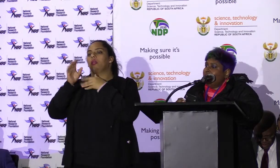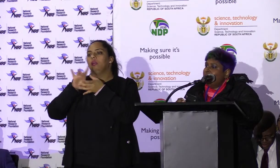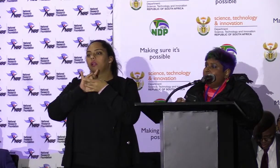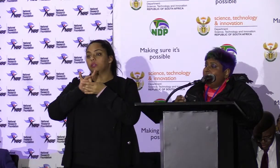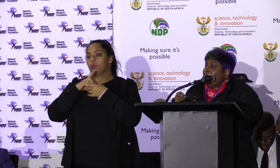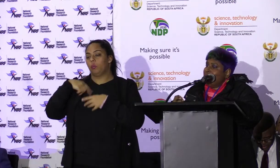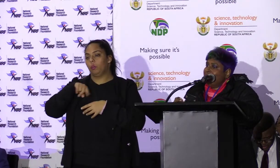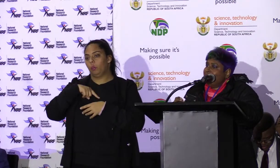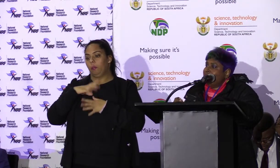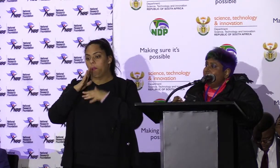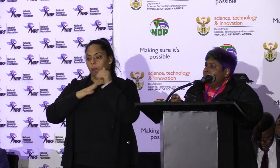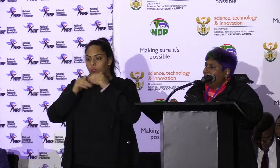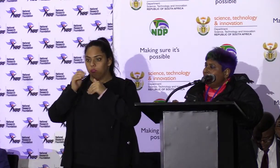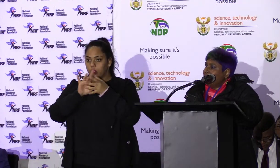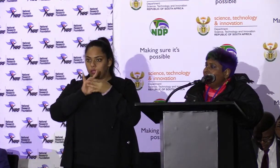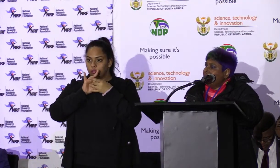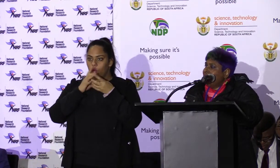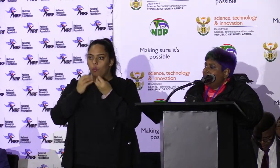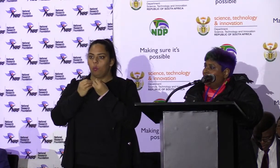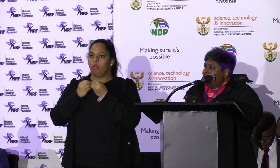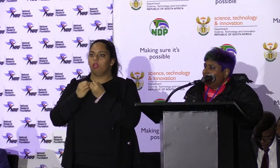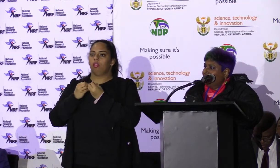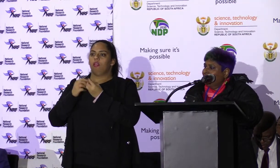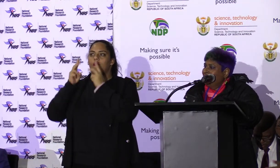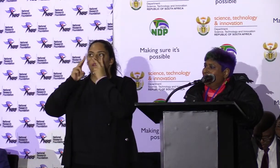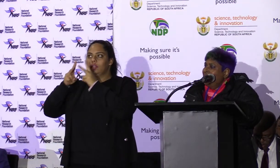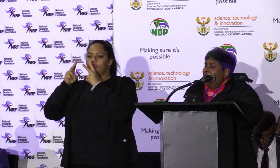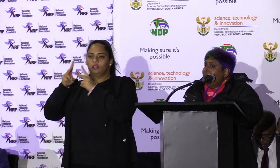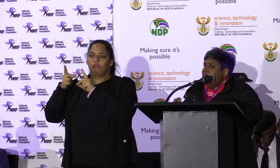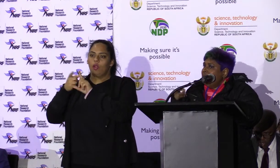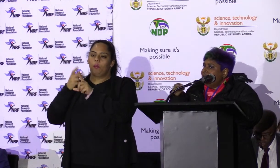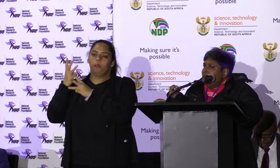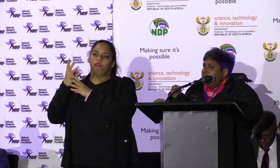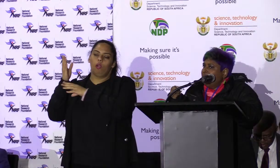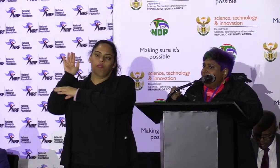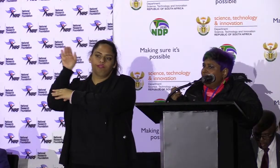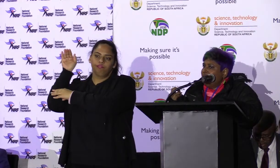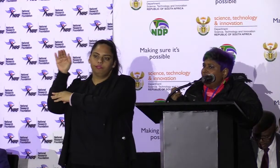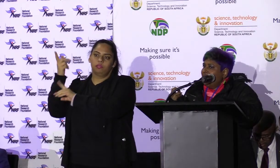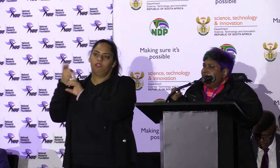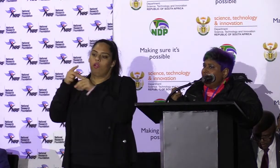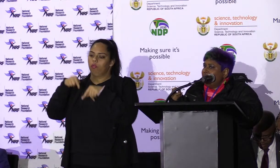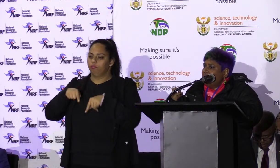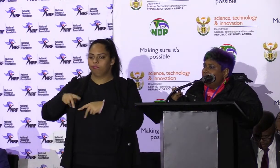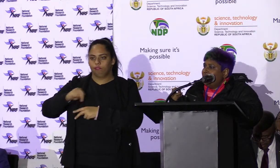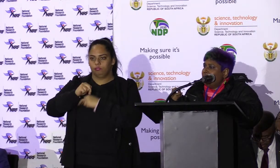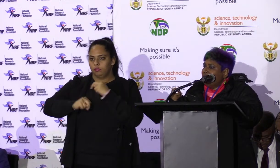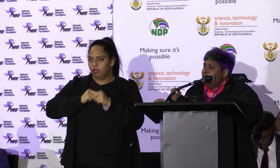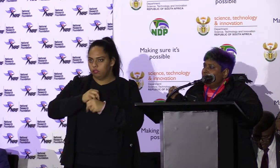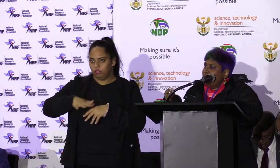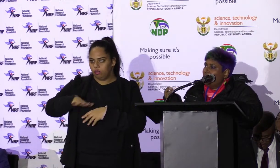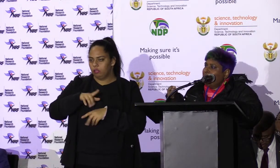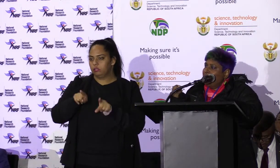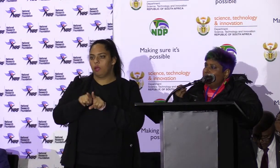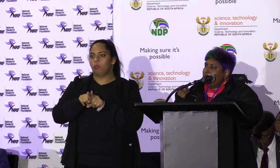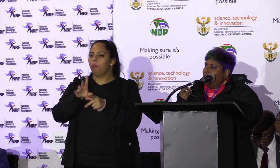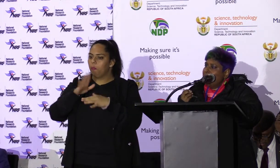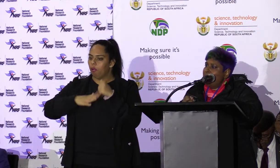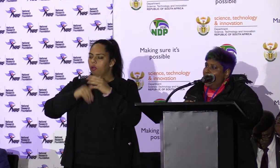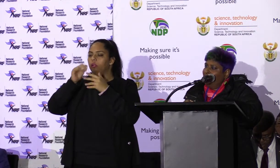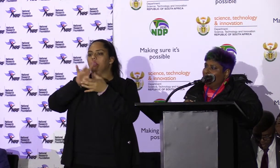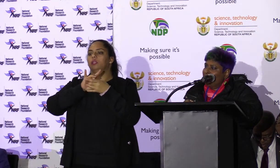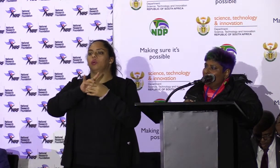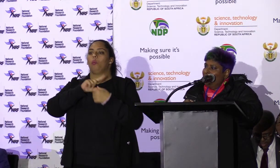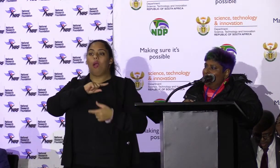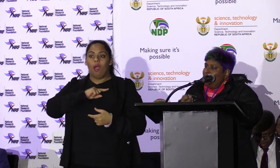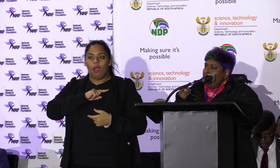build relationships with visitors, domestic and international. And the reason we build those relationships with them is because we want them to